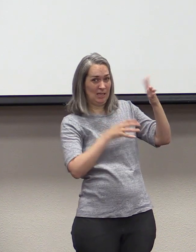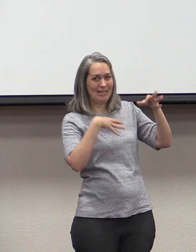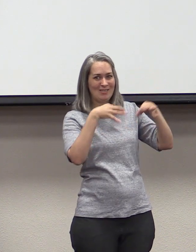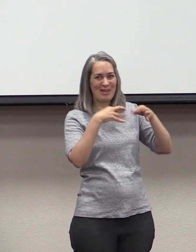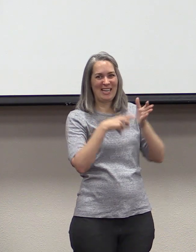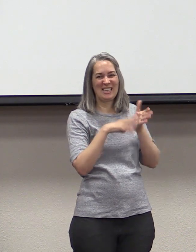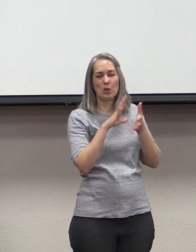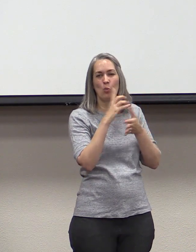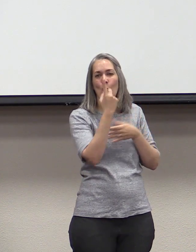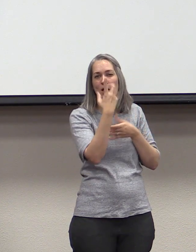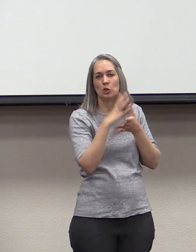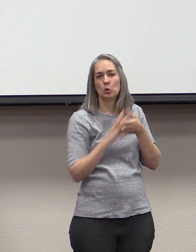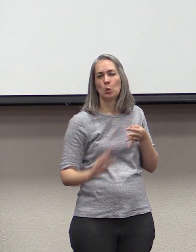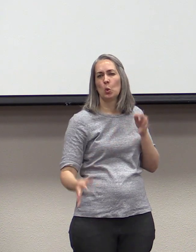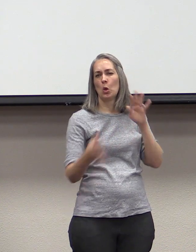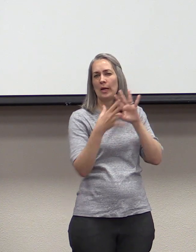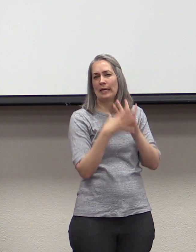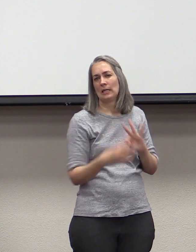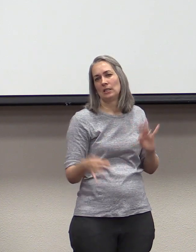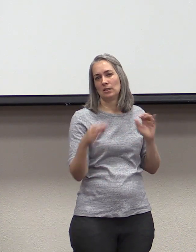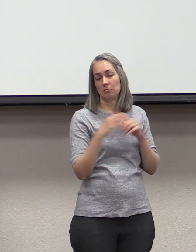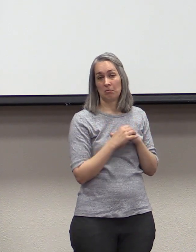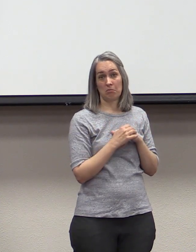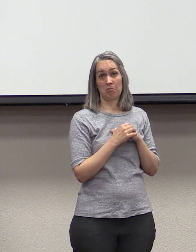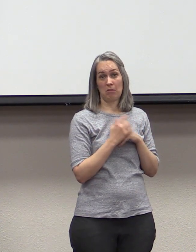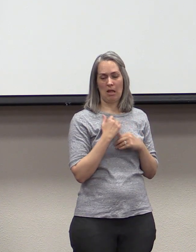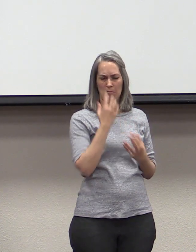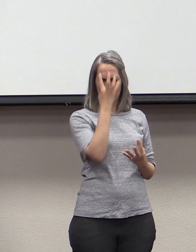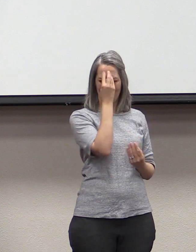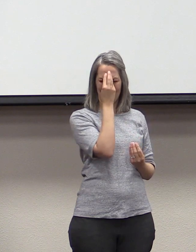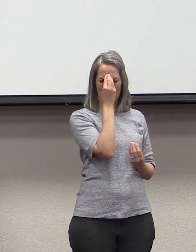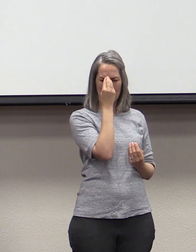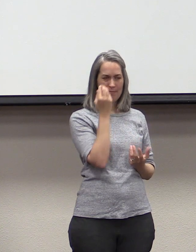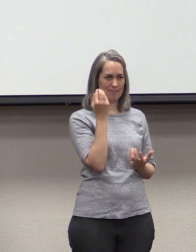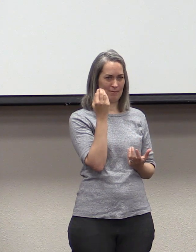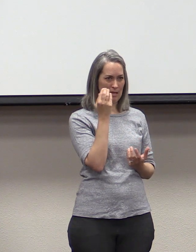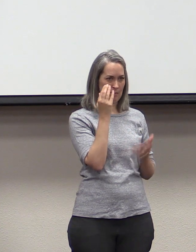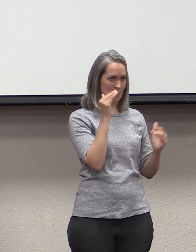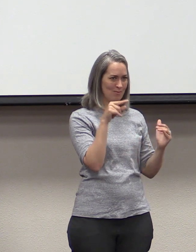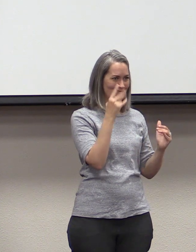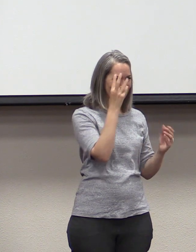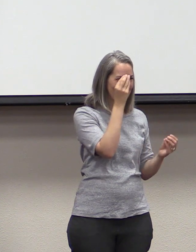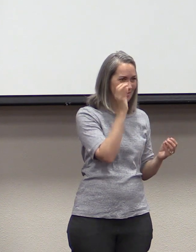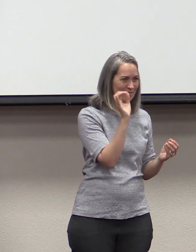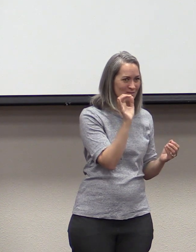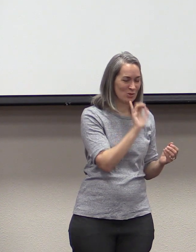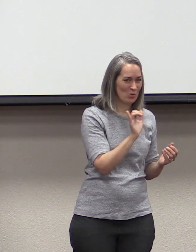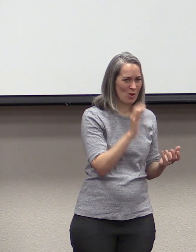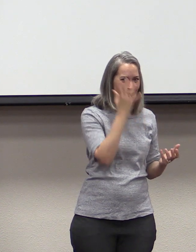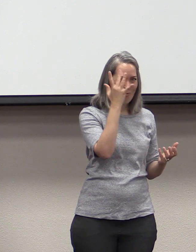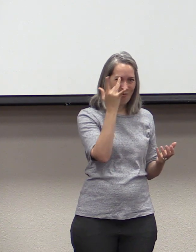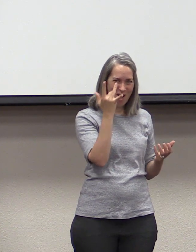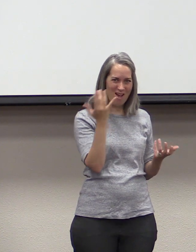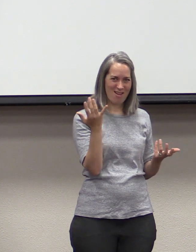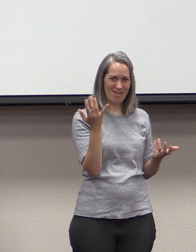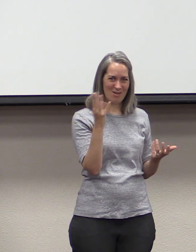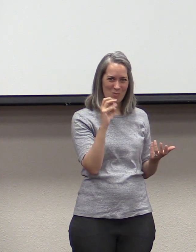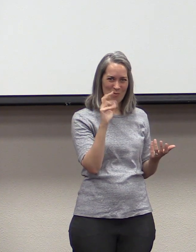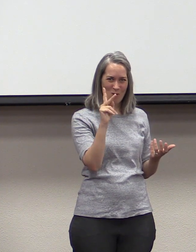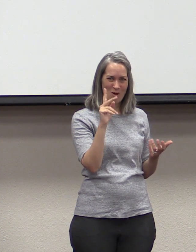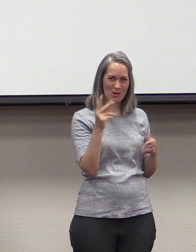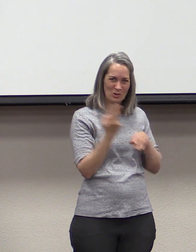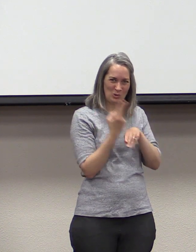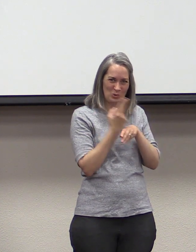this story. So I'm still thinking about that, and I hope you will too. Think about why would this